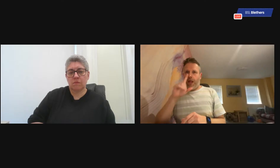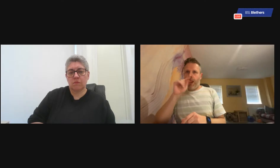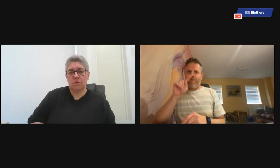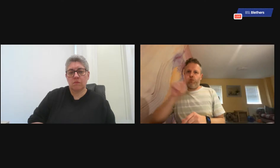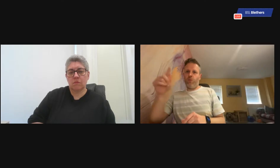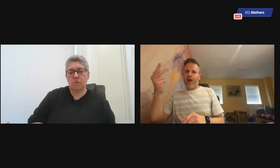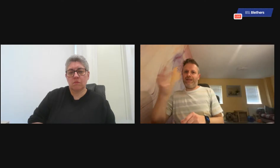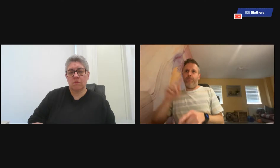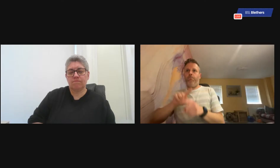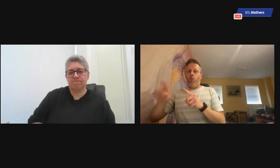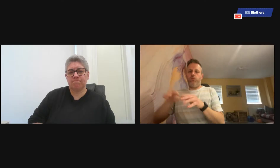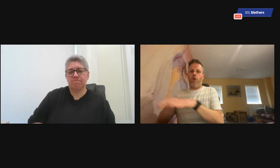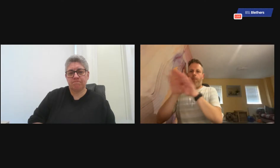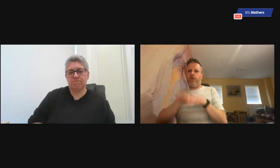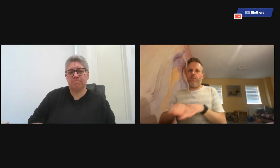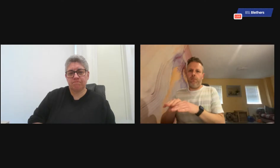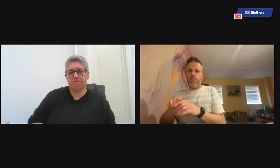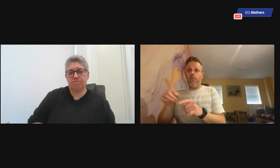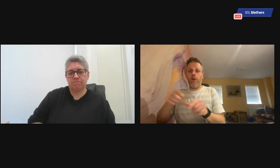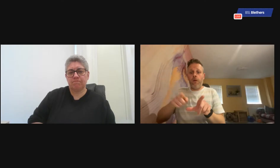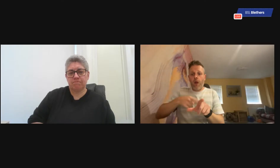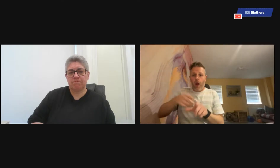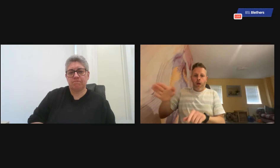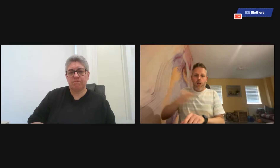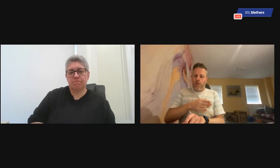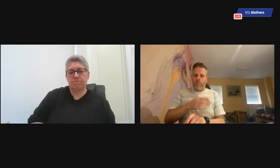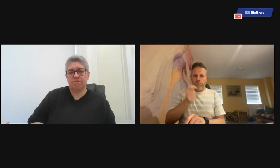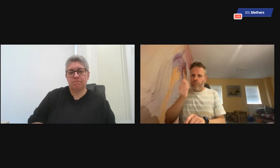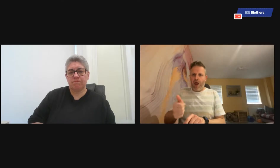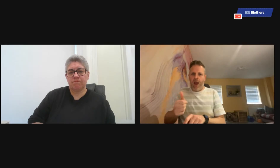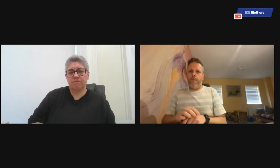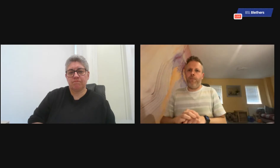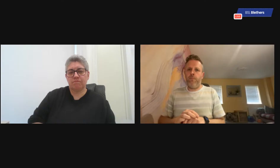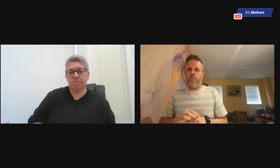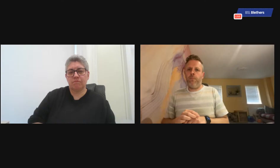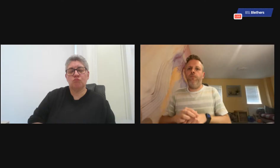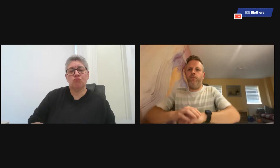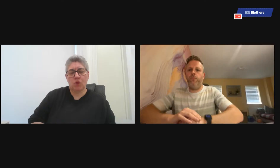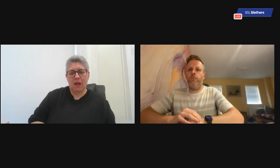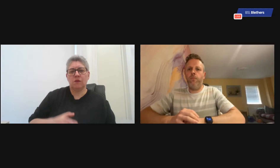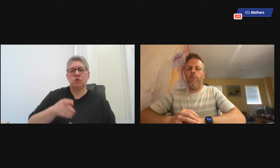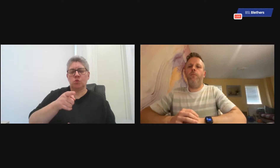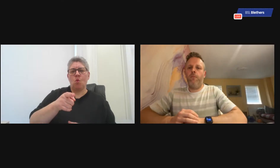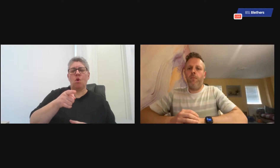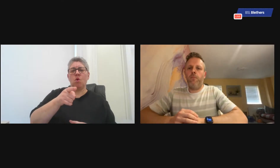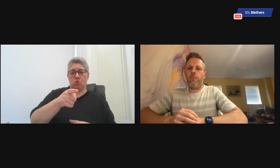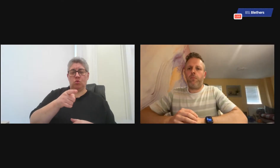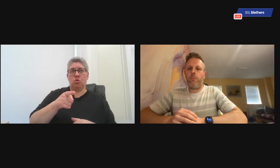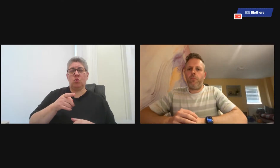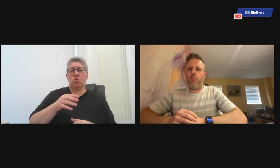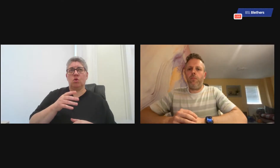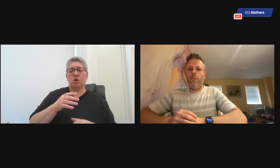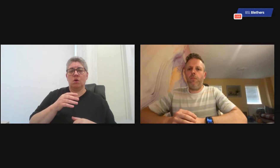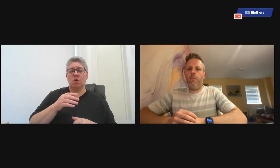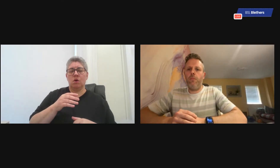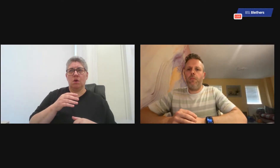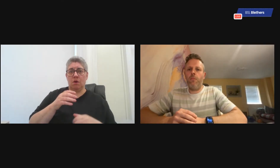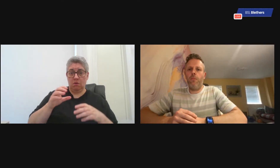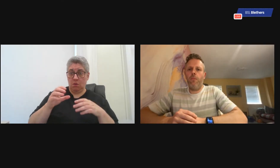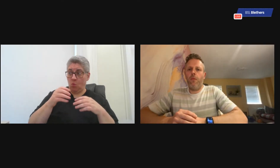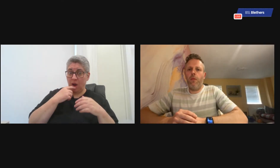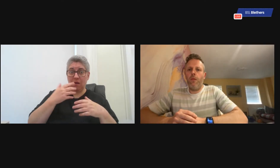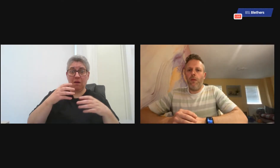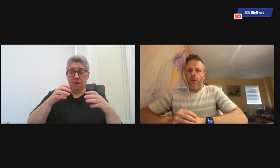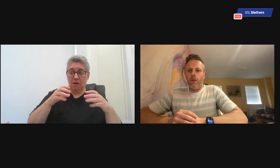I reckon it's about 11 to 18. It's rare that you get younger